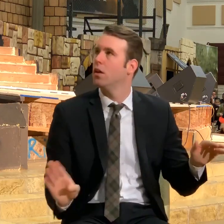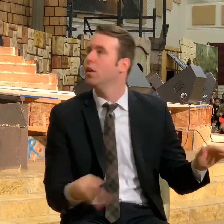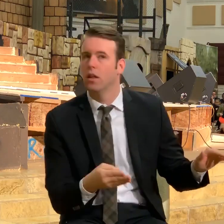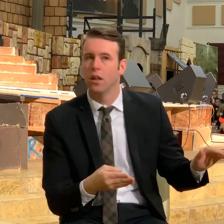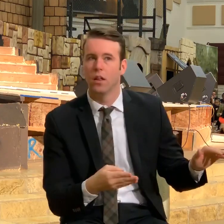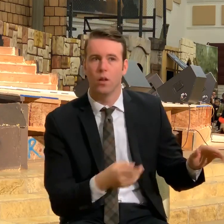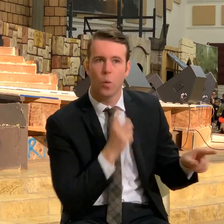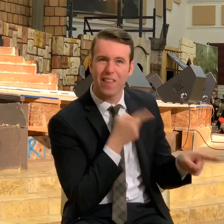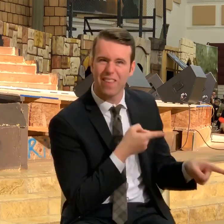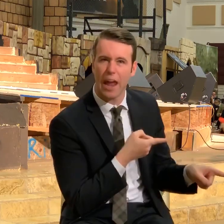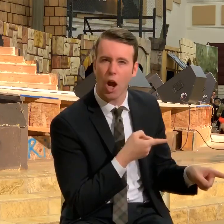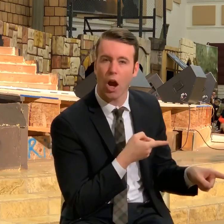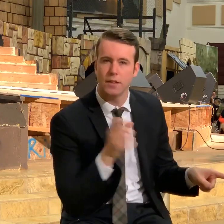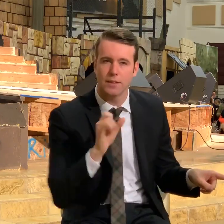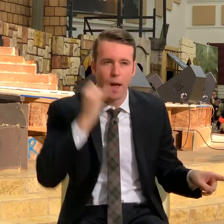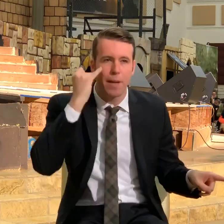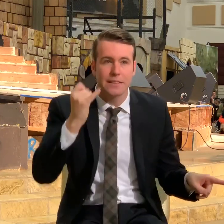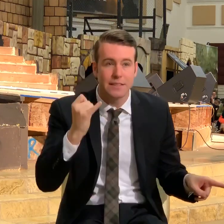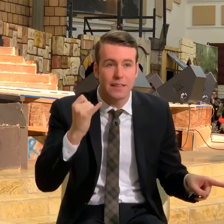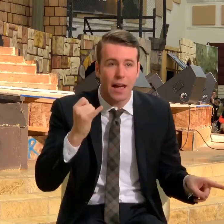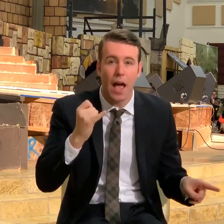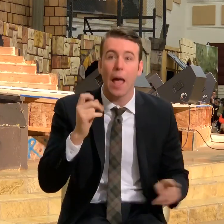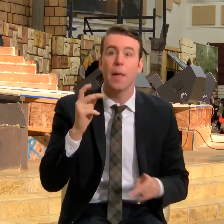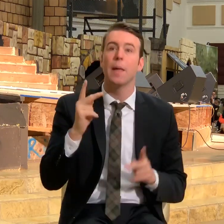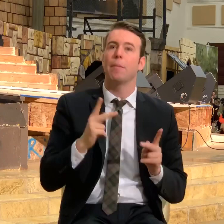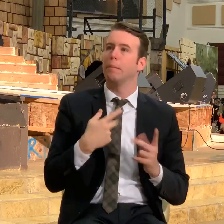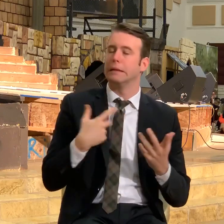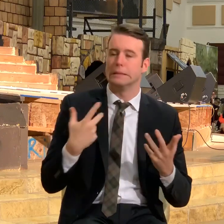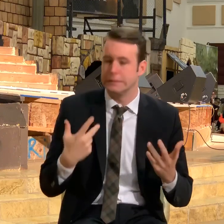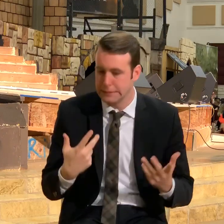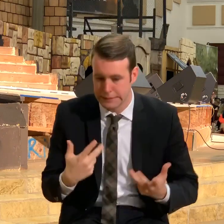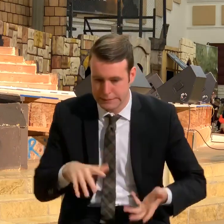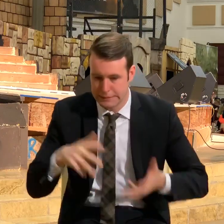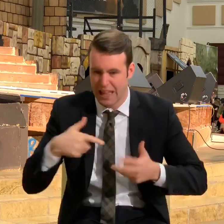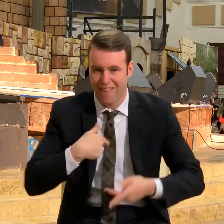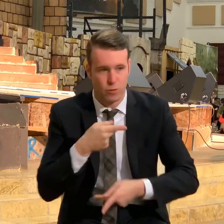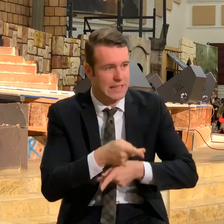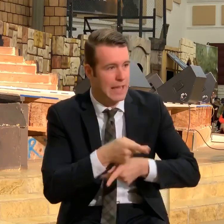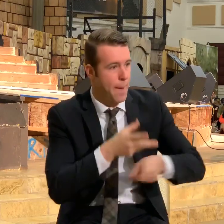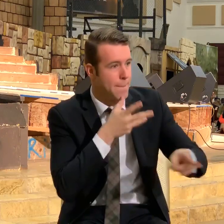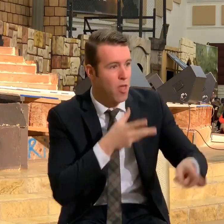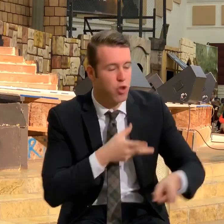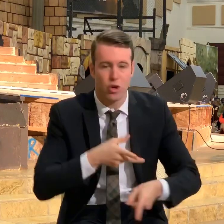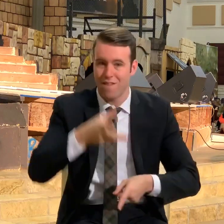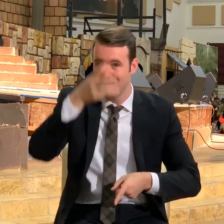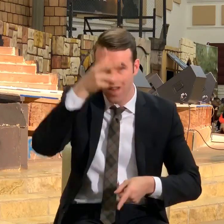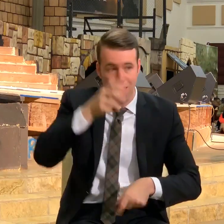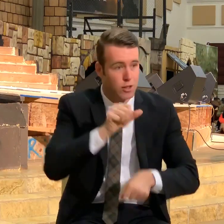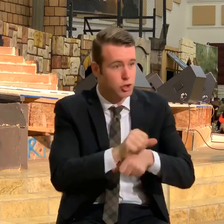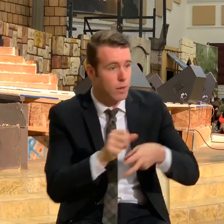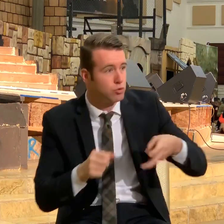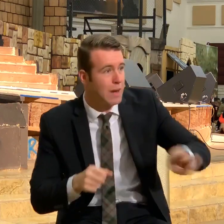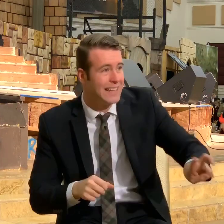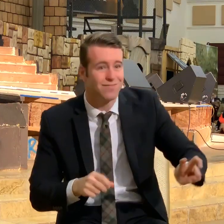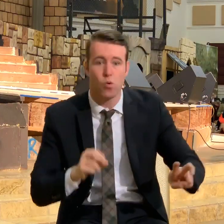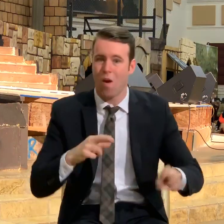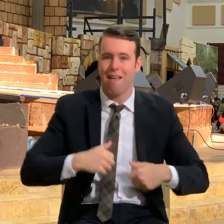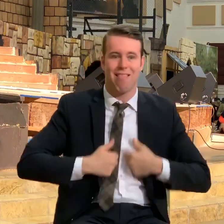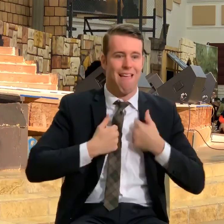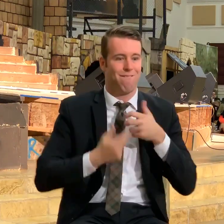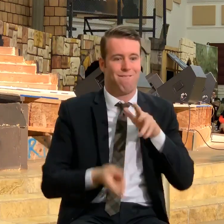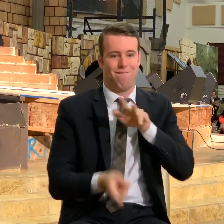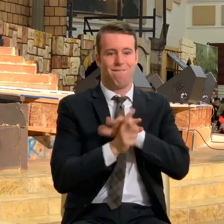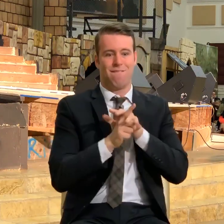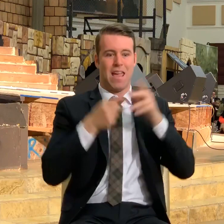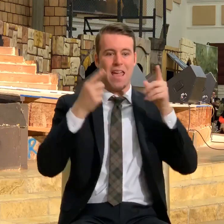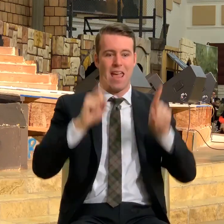job or leave over a family situation or have to go take care of a mother or father or maybe a job transfer or maybe life, it just